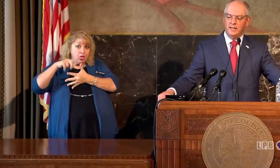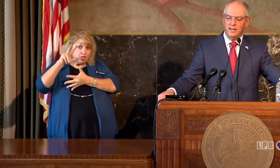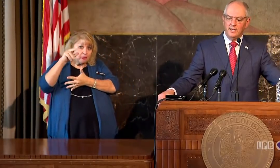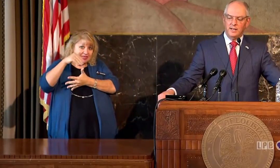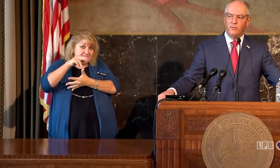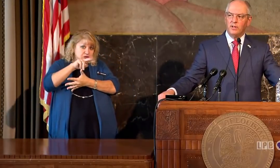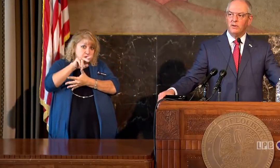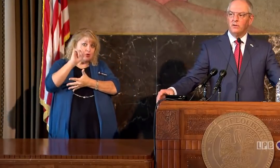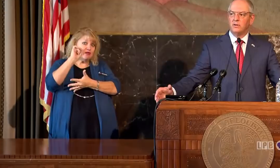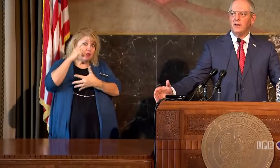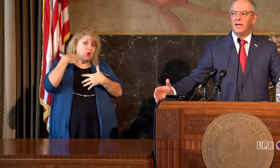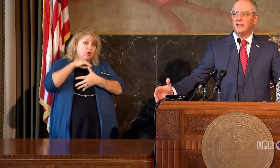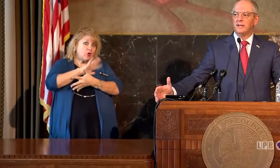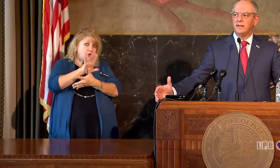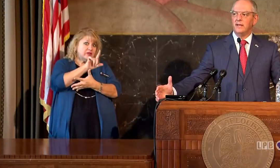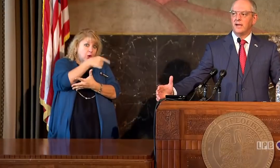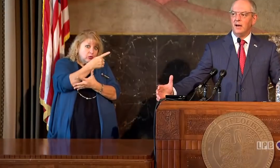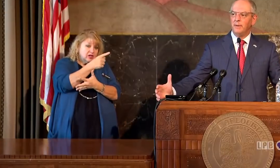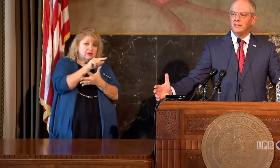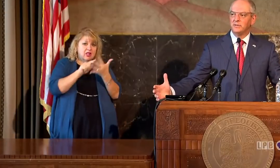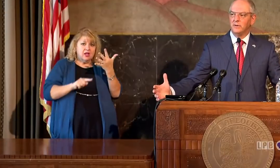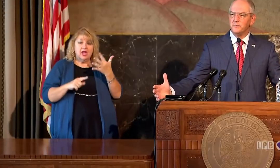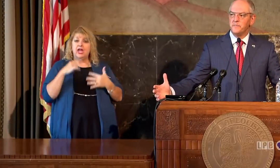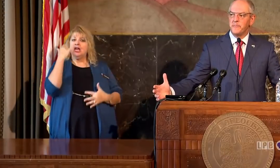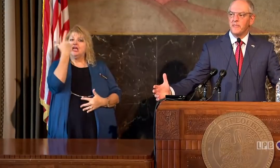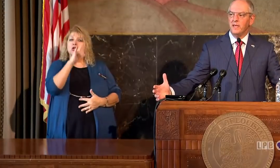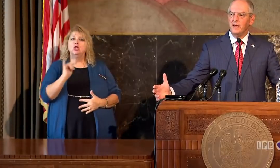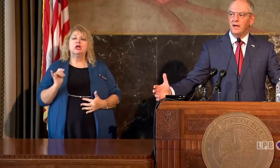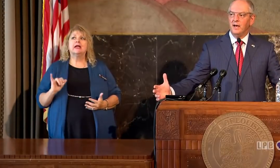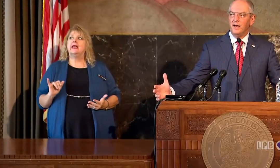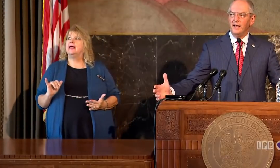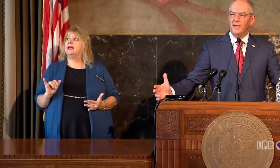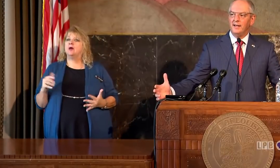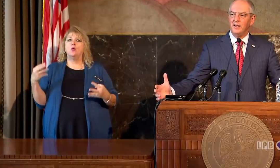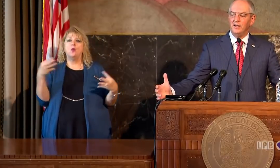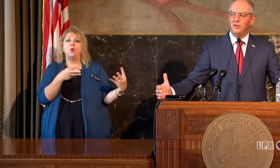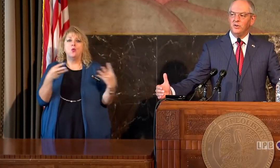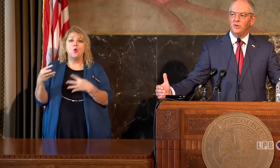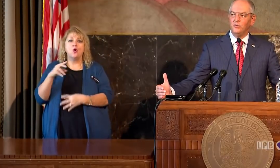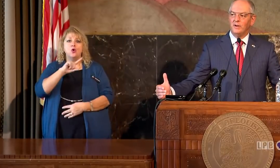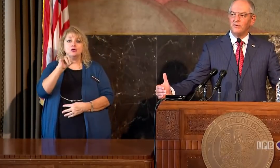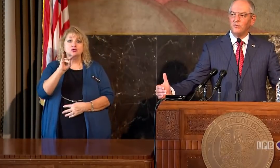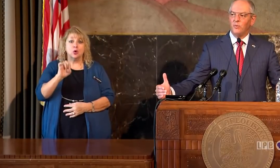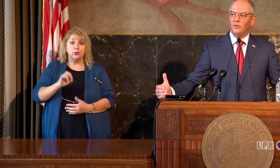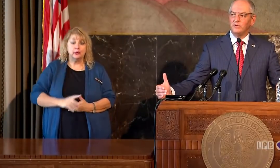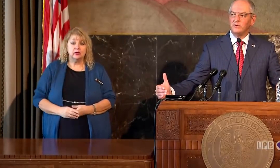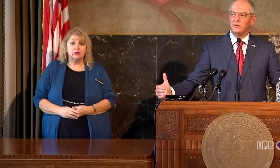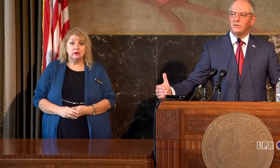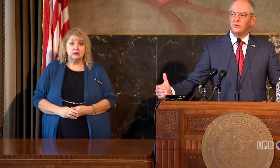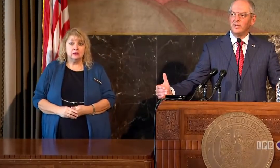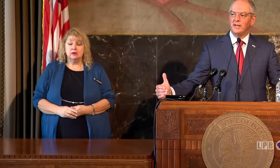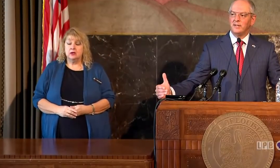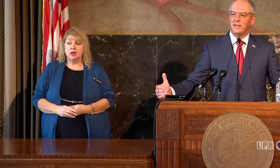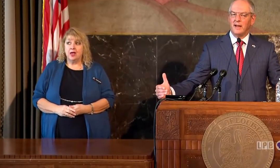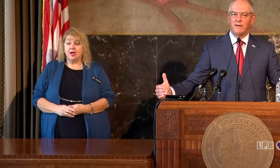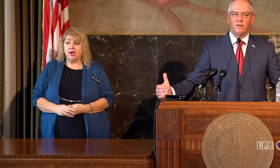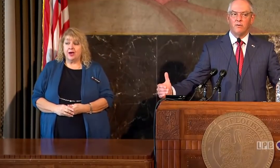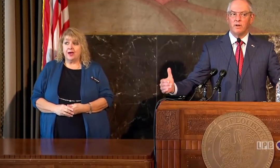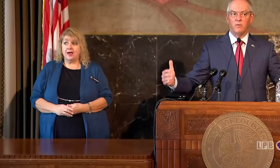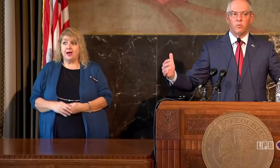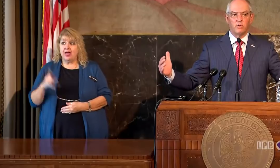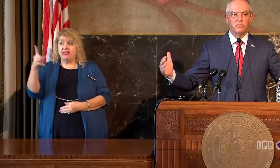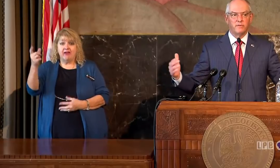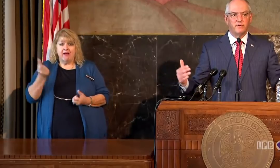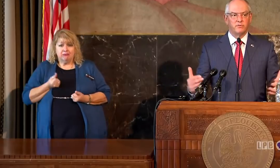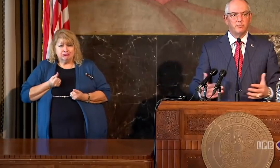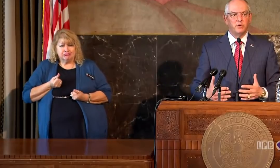And it literally looked like a combat zone. And you never want to get to there or